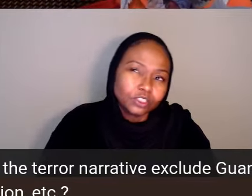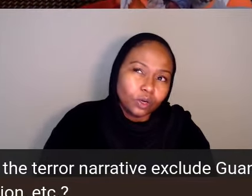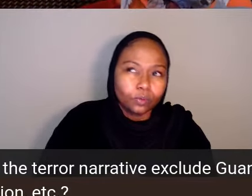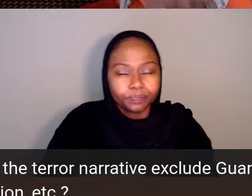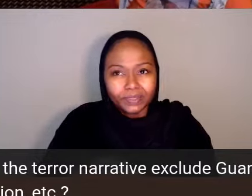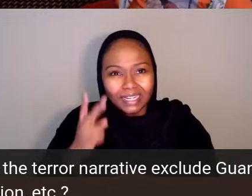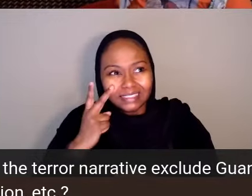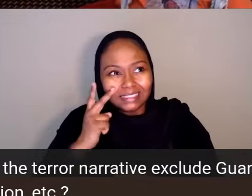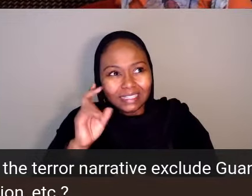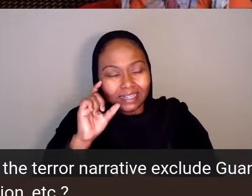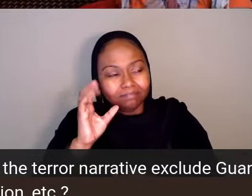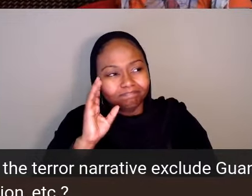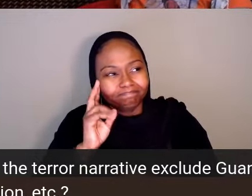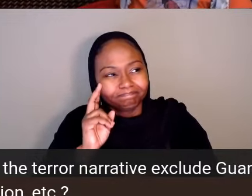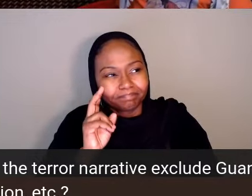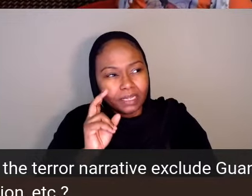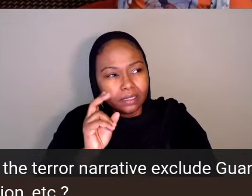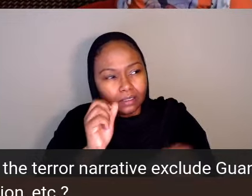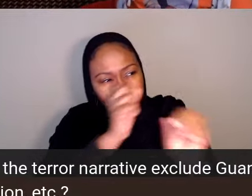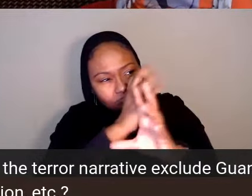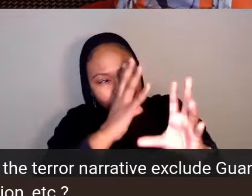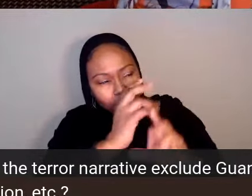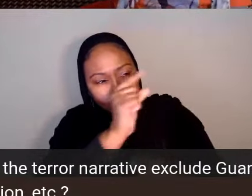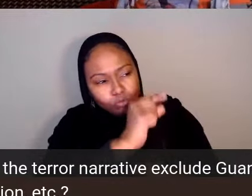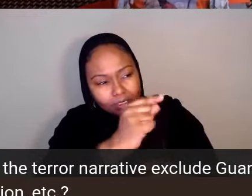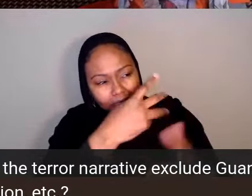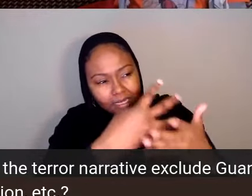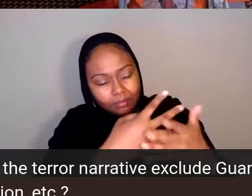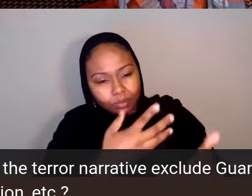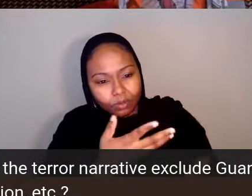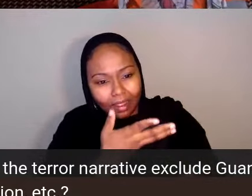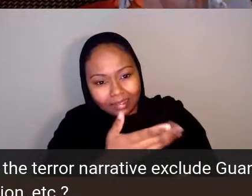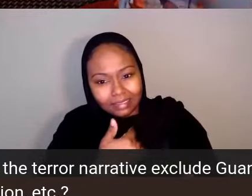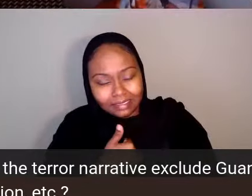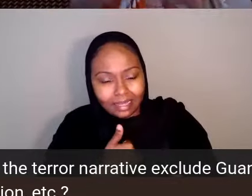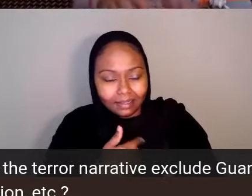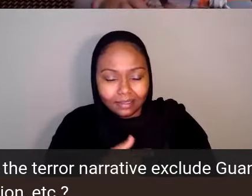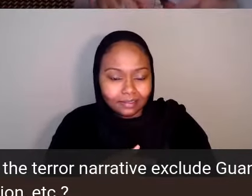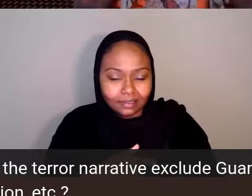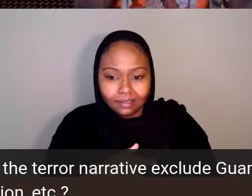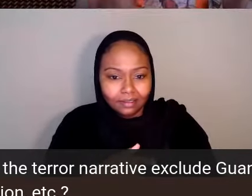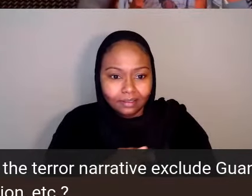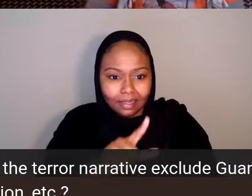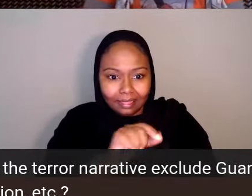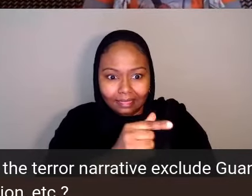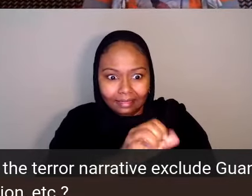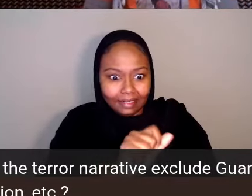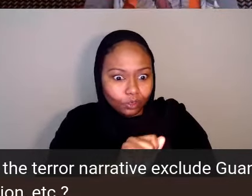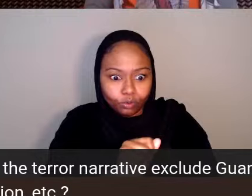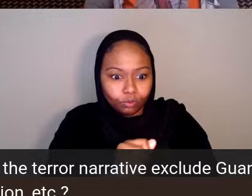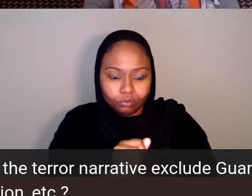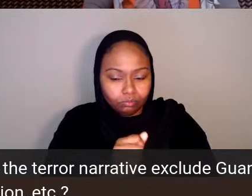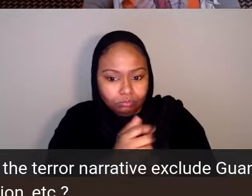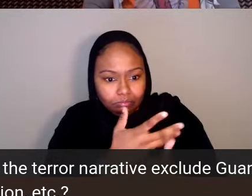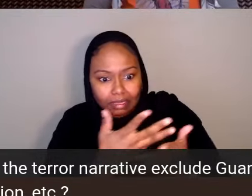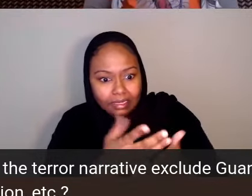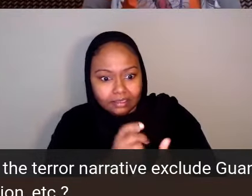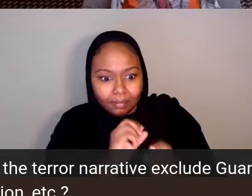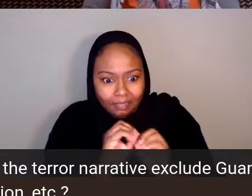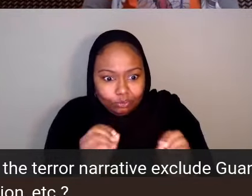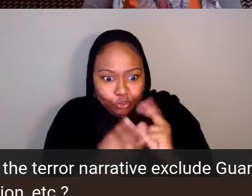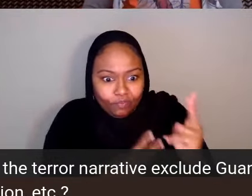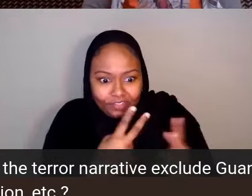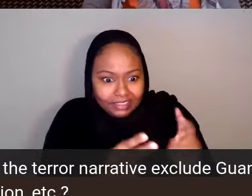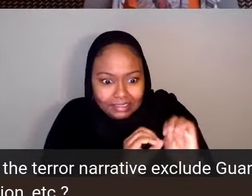some kind of legal process. There is those military commission. There is like visits and so on. And